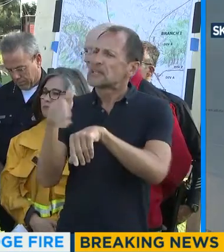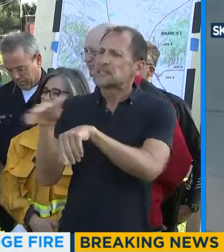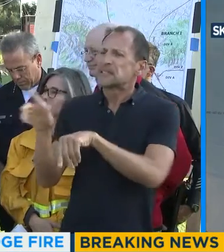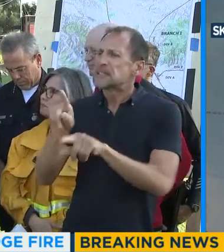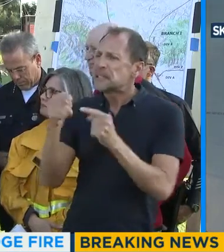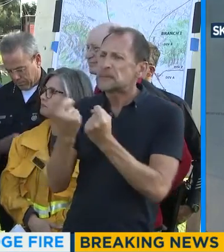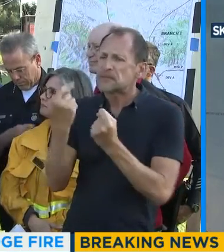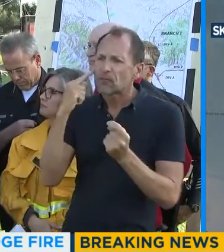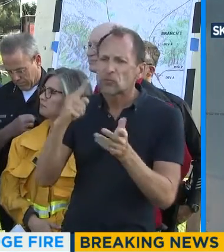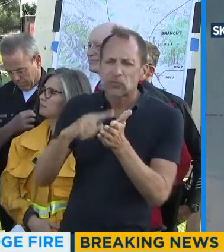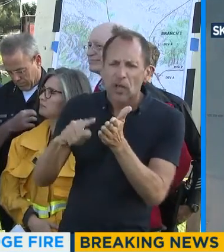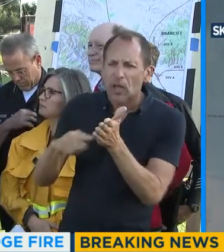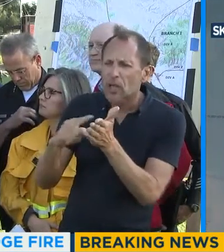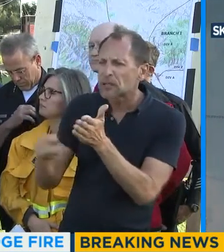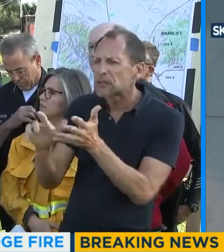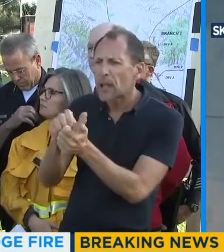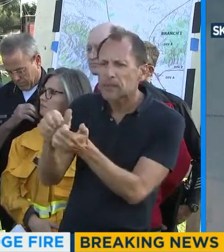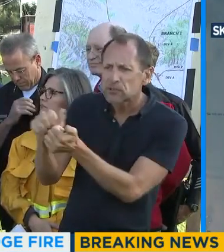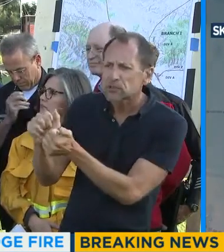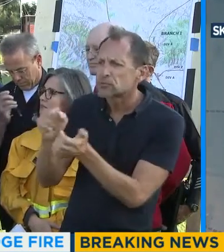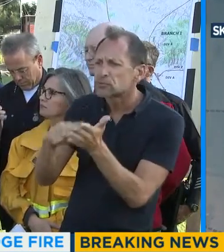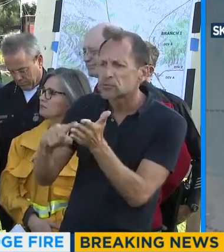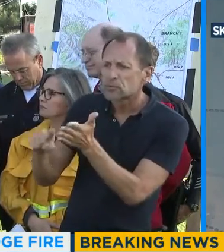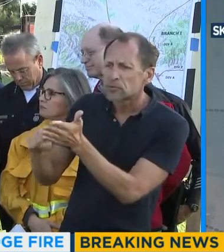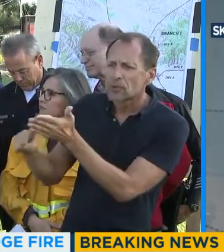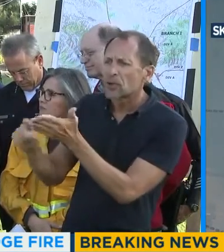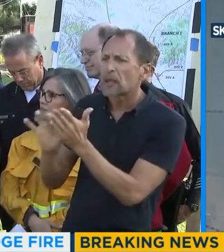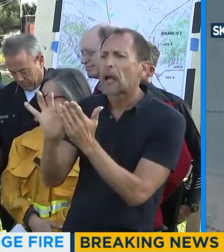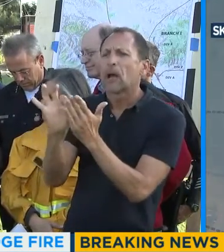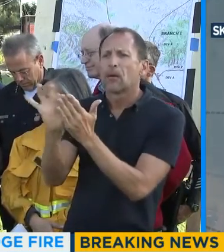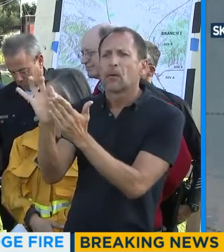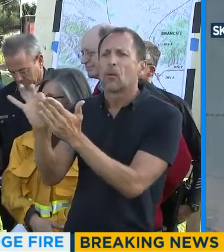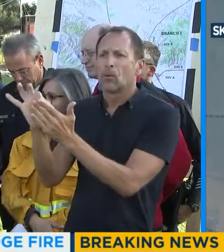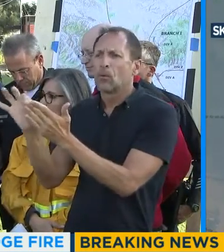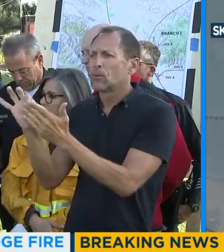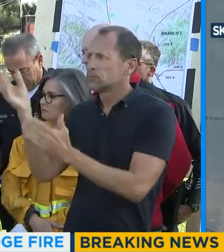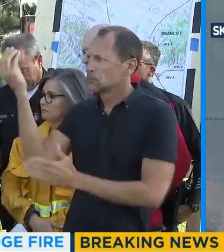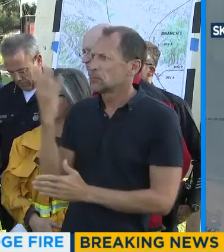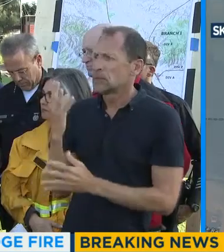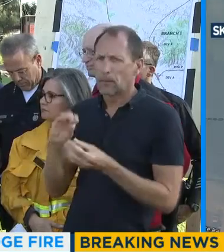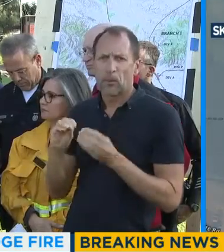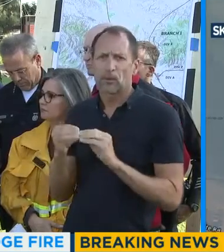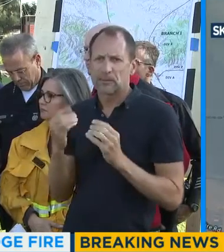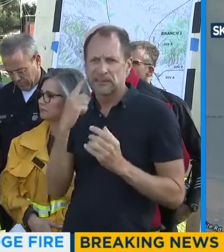They spent all day doing that. That's how we were able to get the numbers for you today at 5 o'clock.